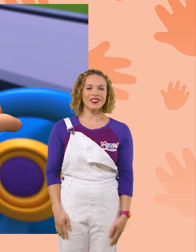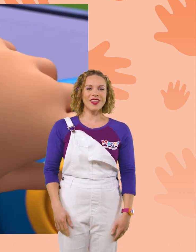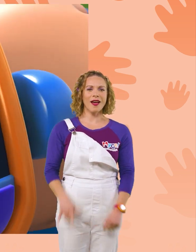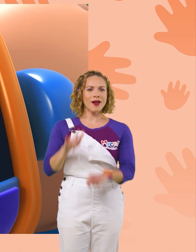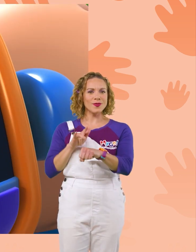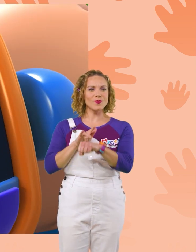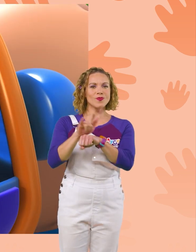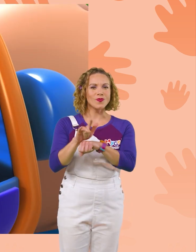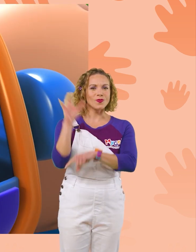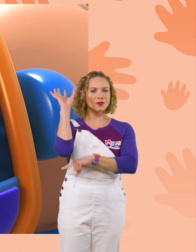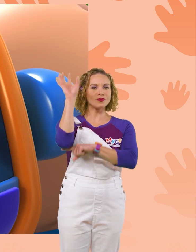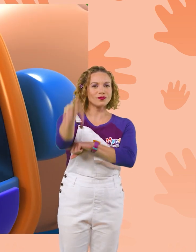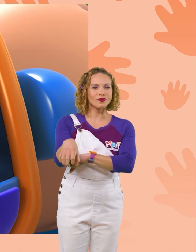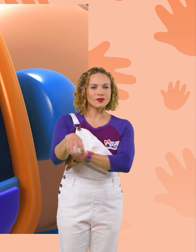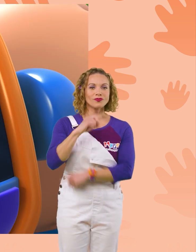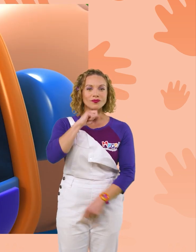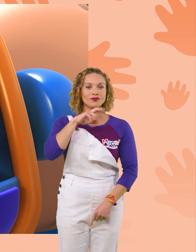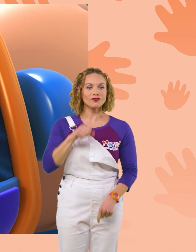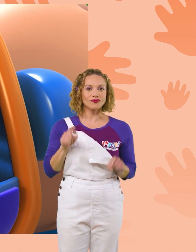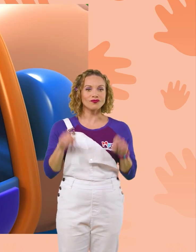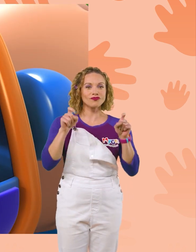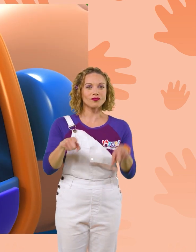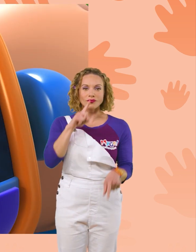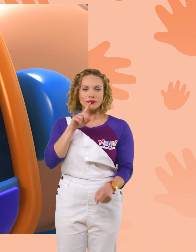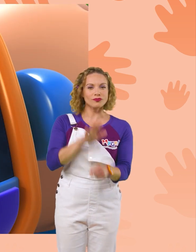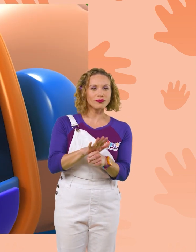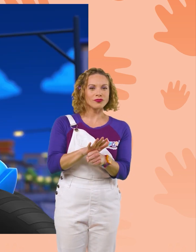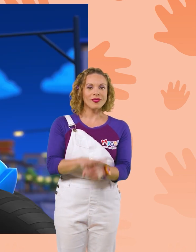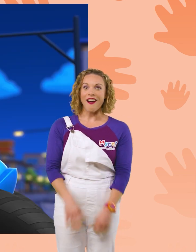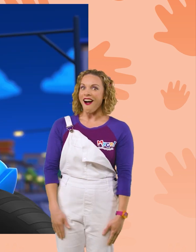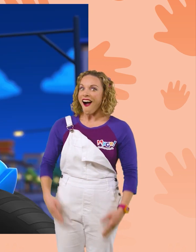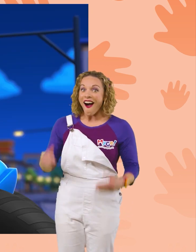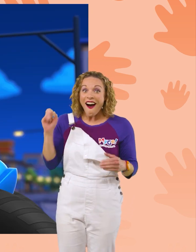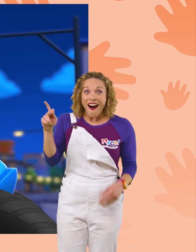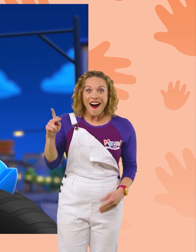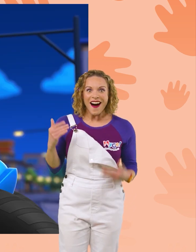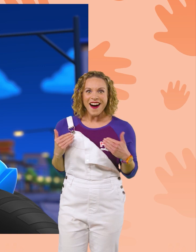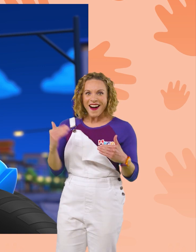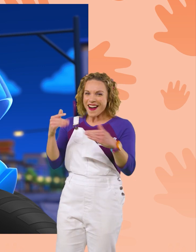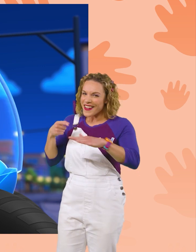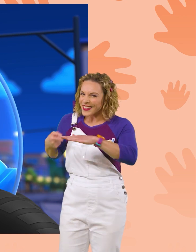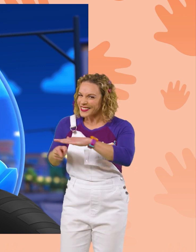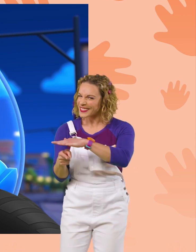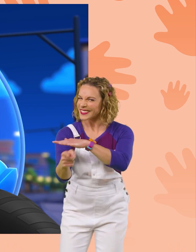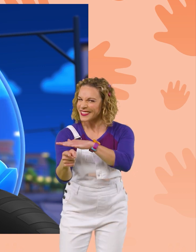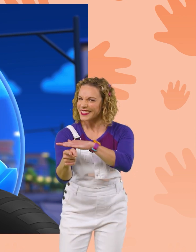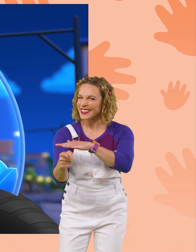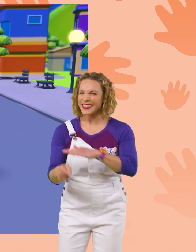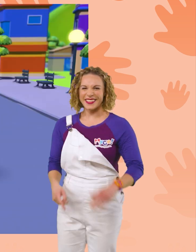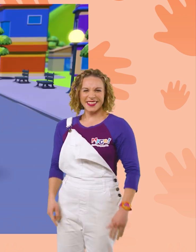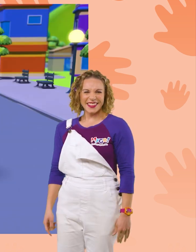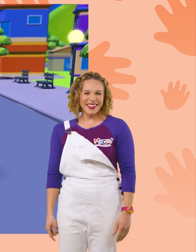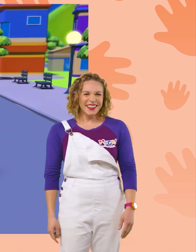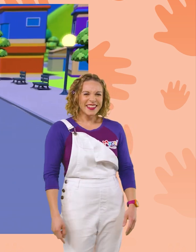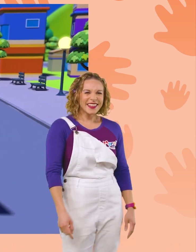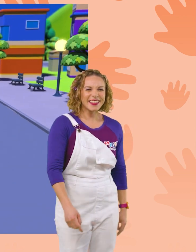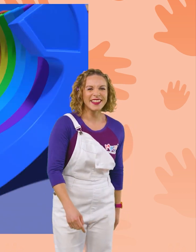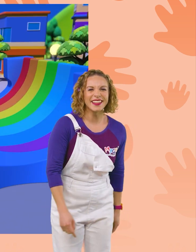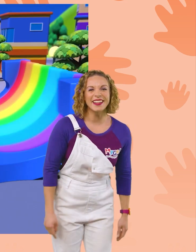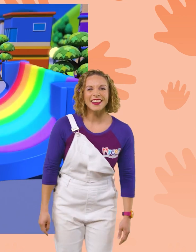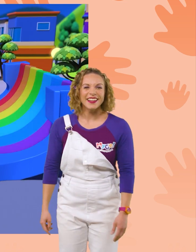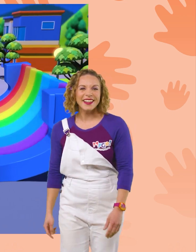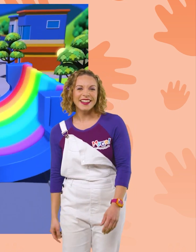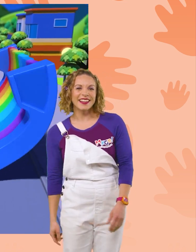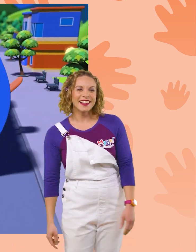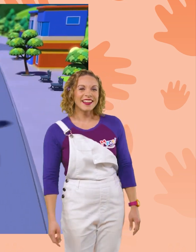frog legs. Jets, excavator arm, frog legs, confirmed. Okay, let's go explore.